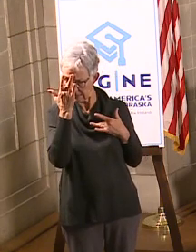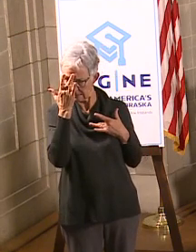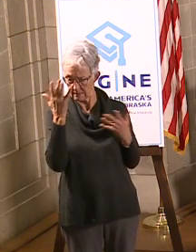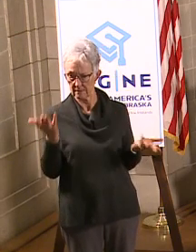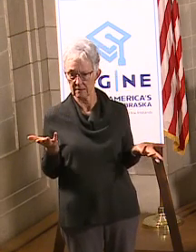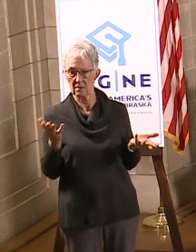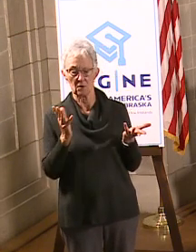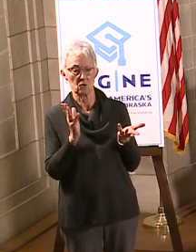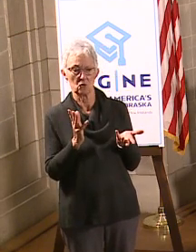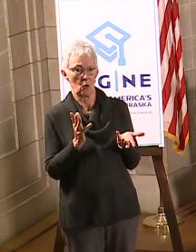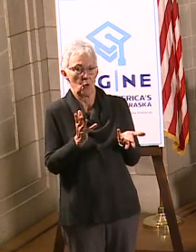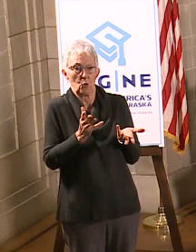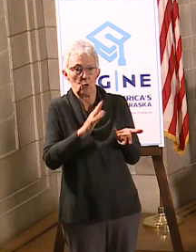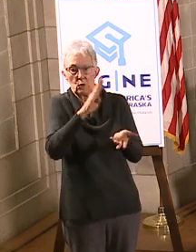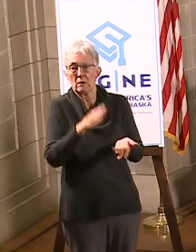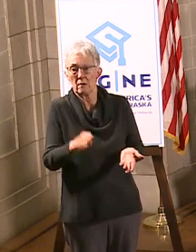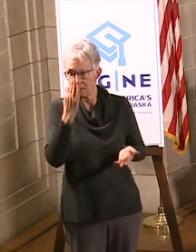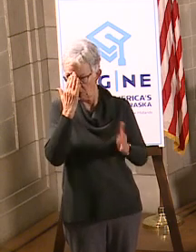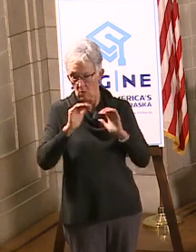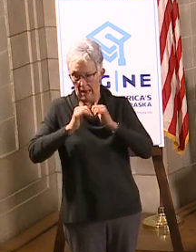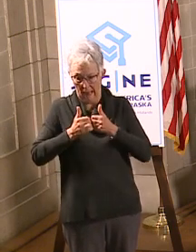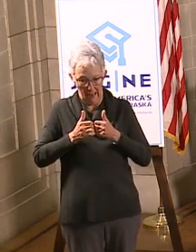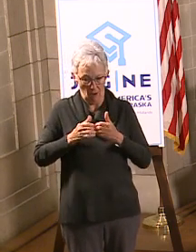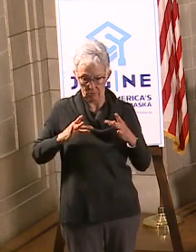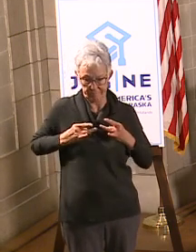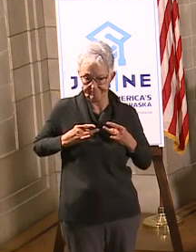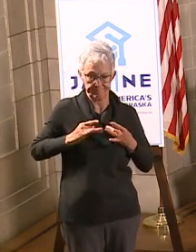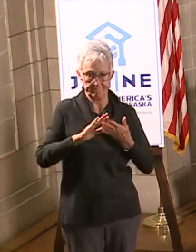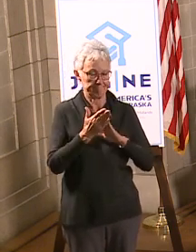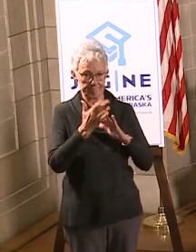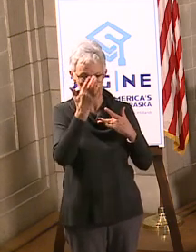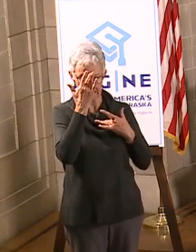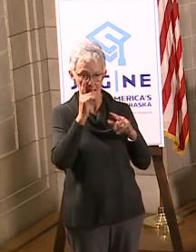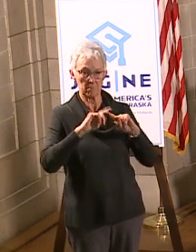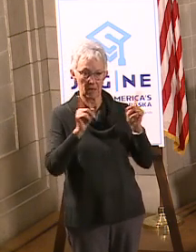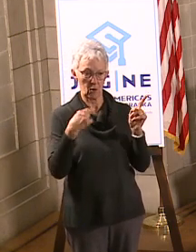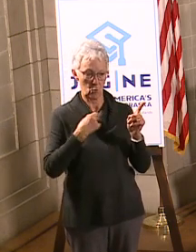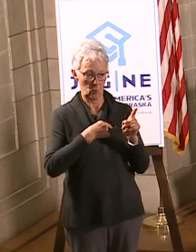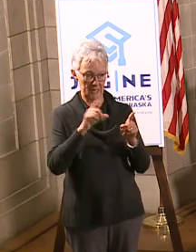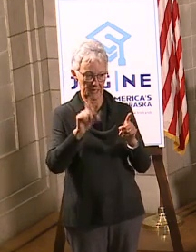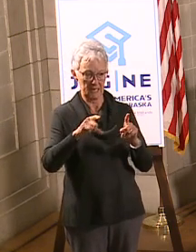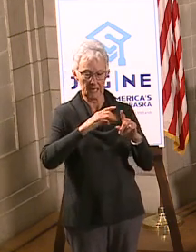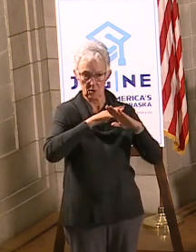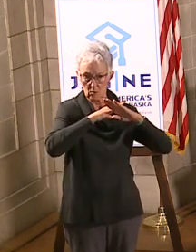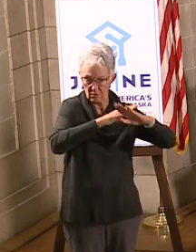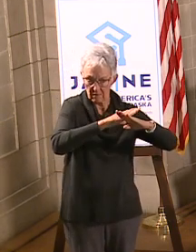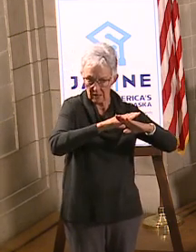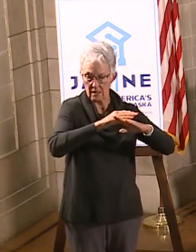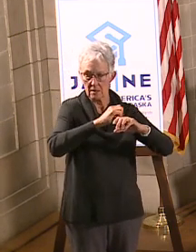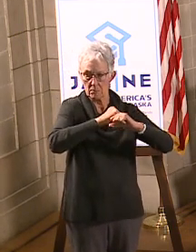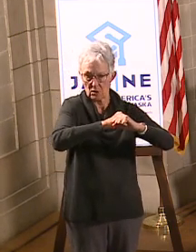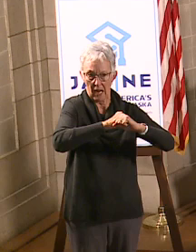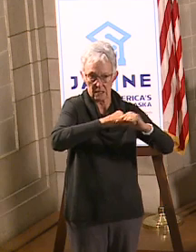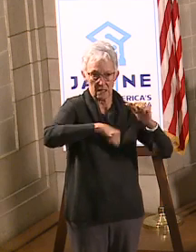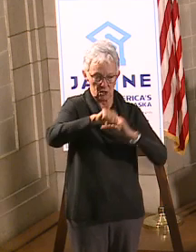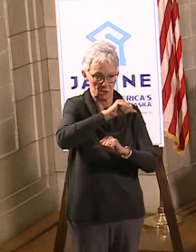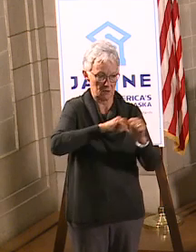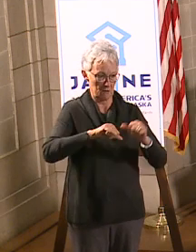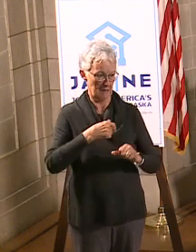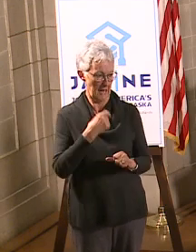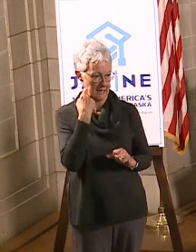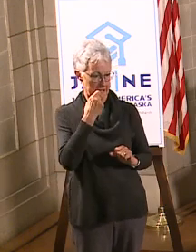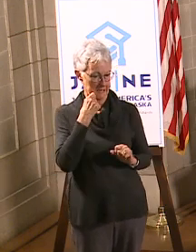can to protect one another. I returned yesterday from Colorado. I spent the weekend there,